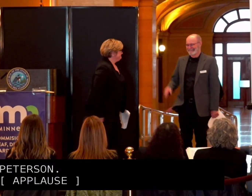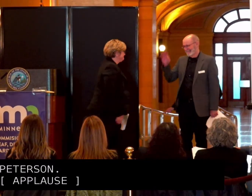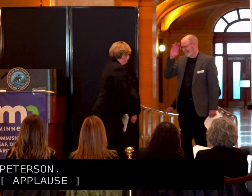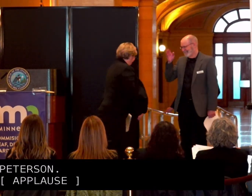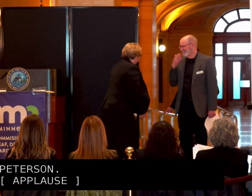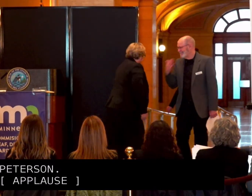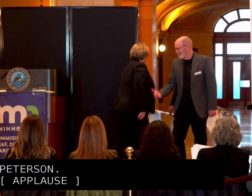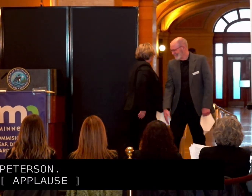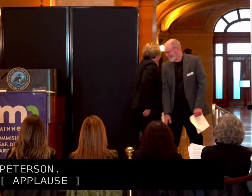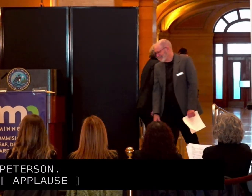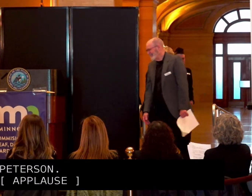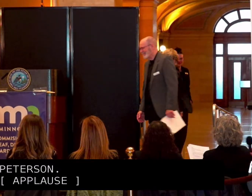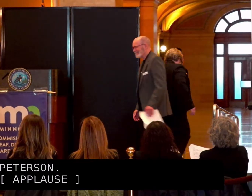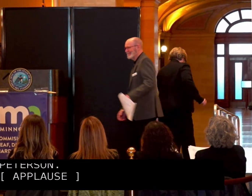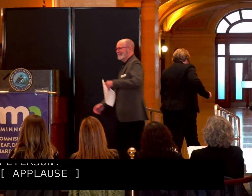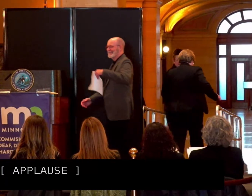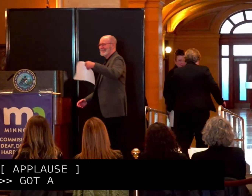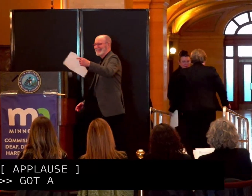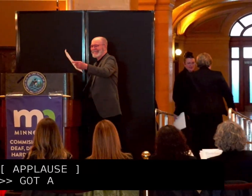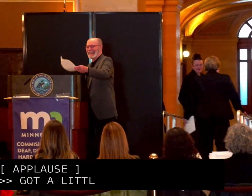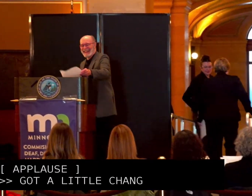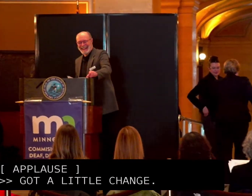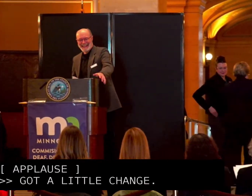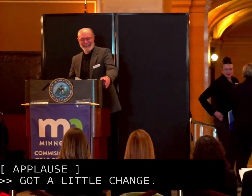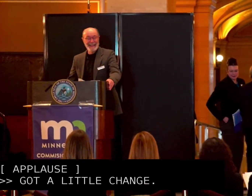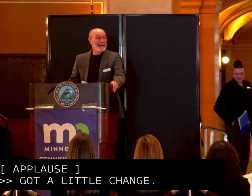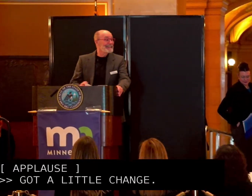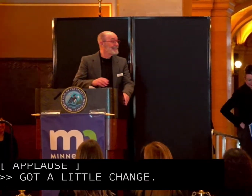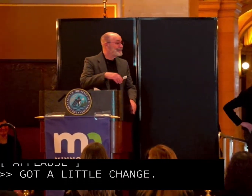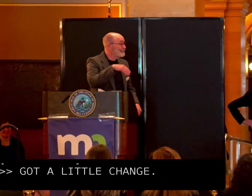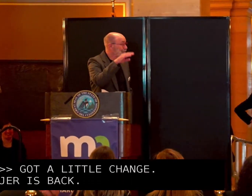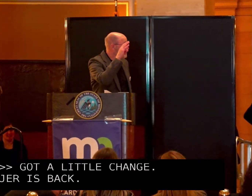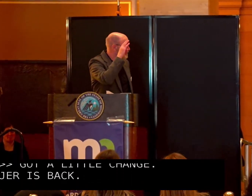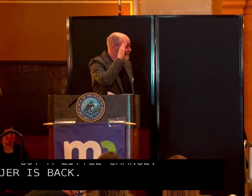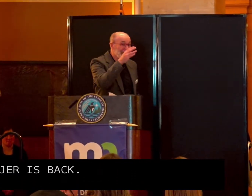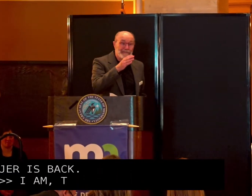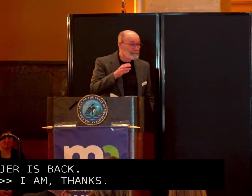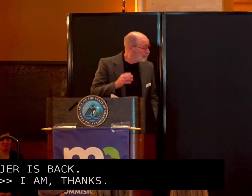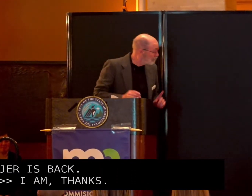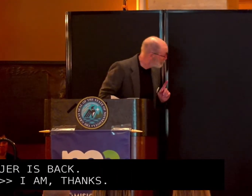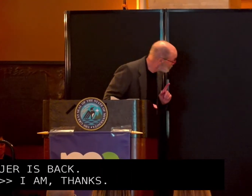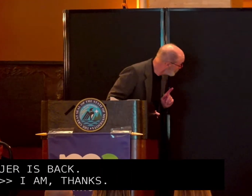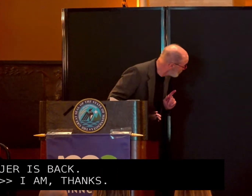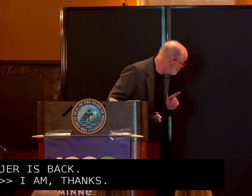Got a little change? Cheers back. I am, thanks.